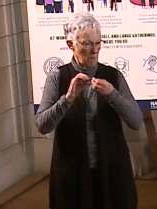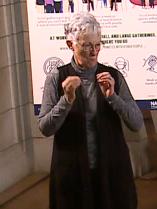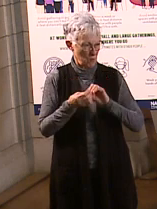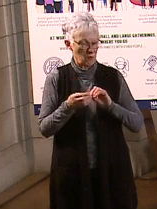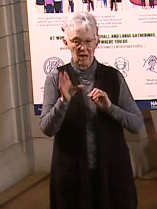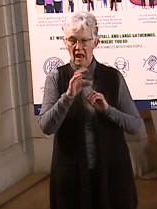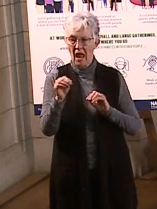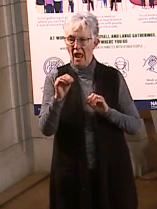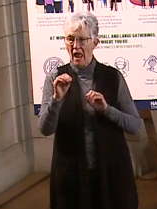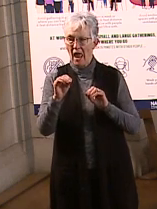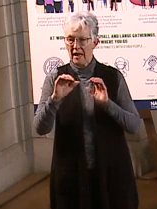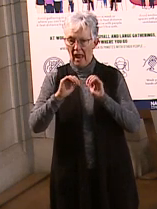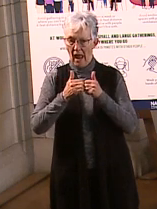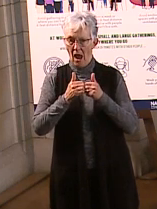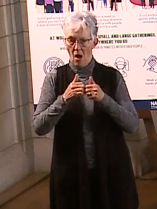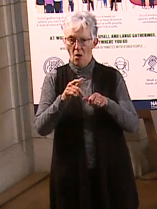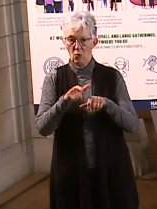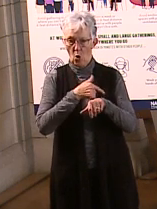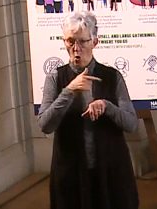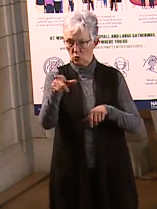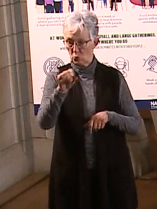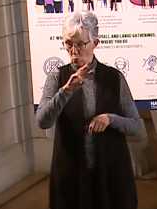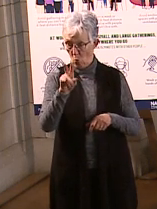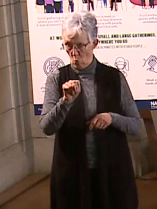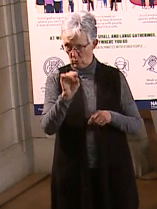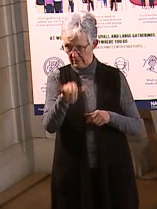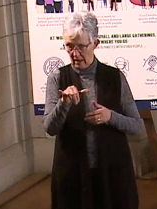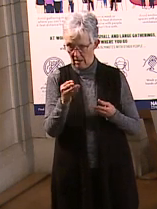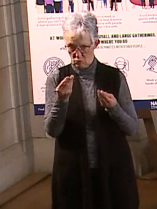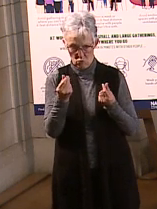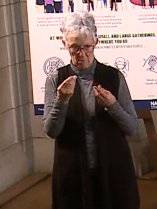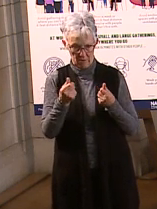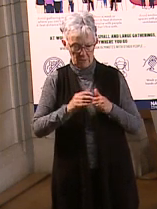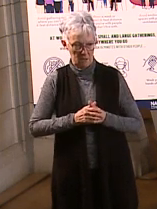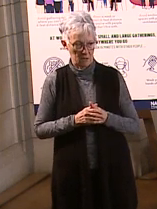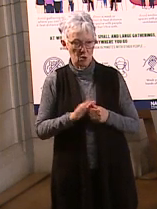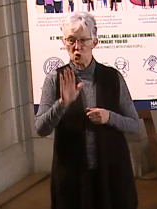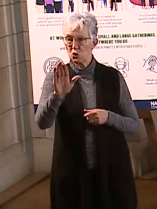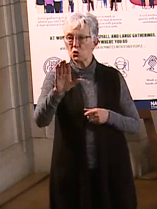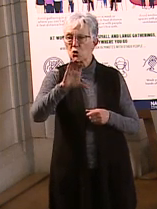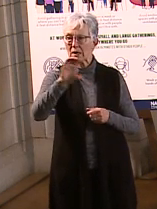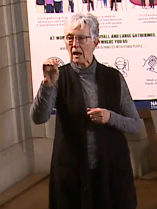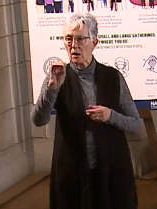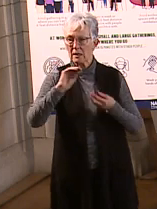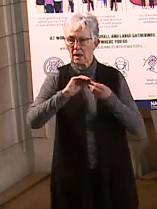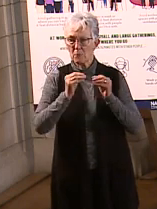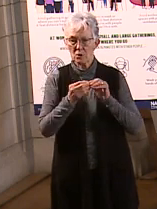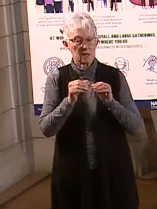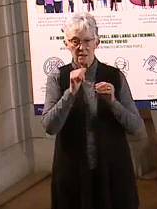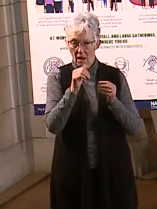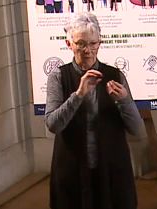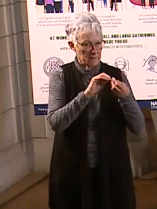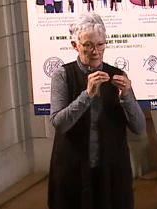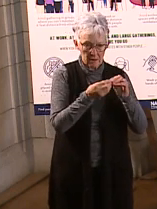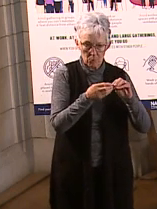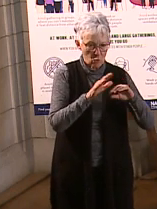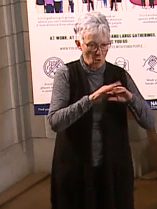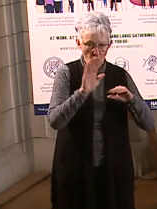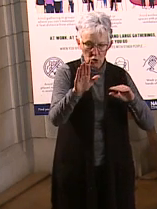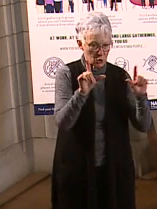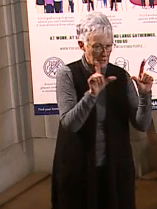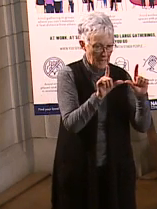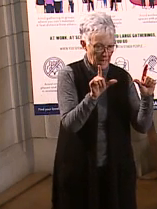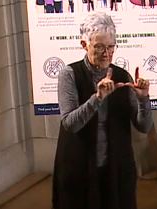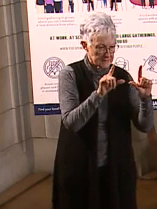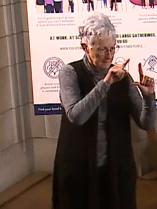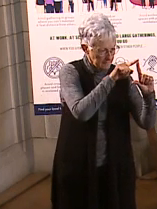that property. Now, the county number is not the number on your license plate. If you don't know your county number, you would go back